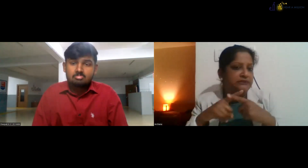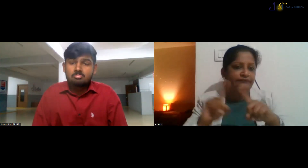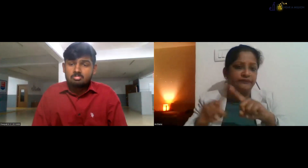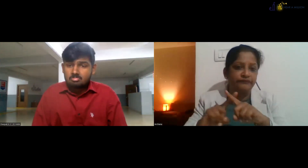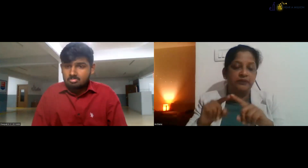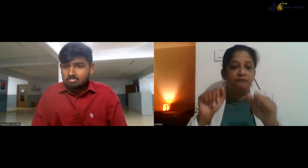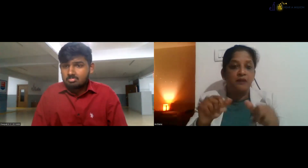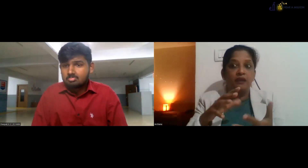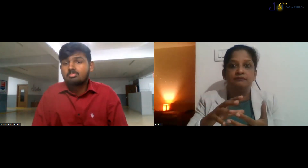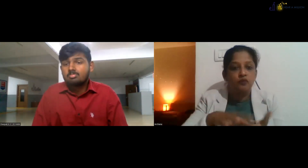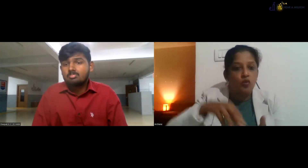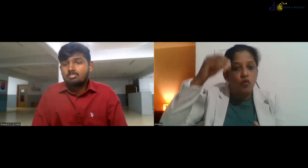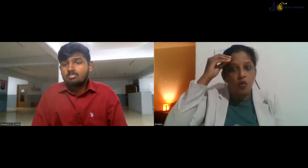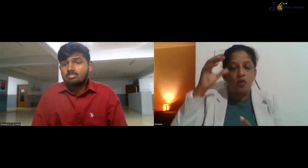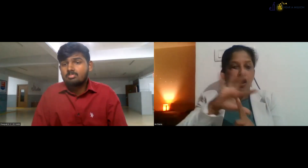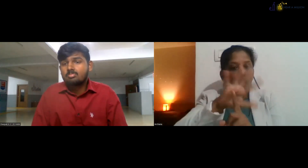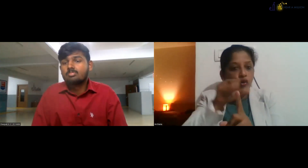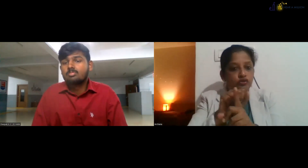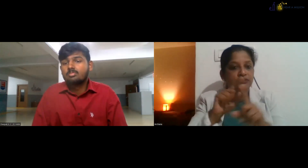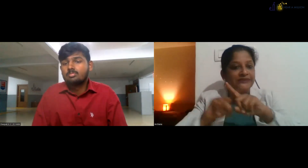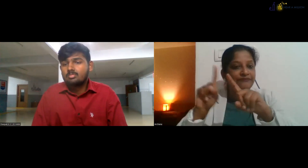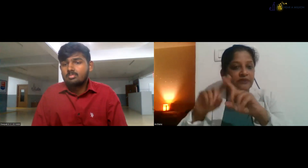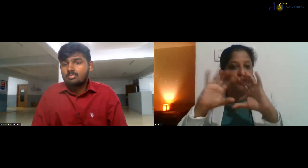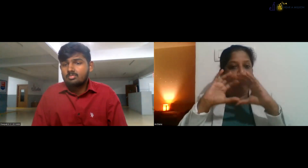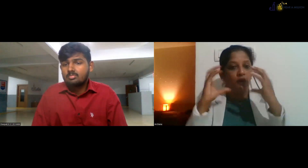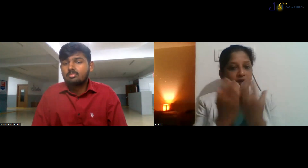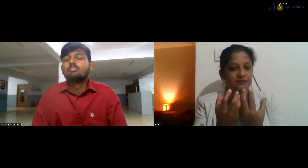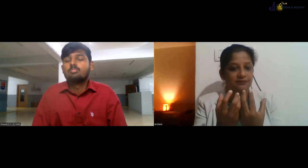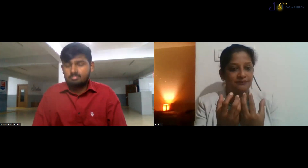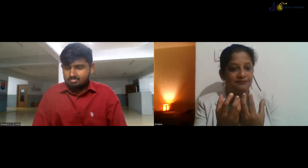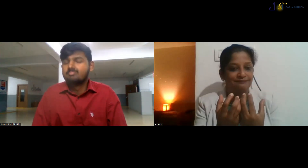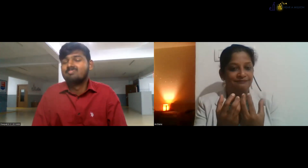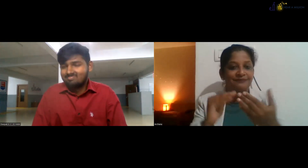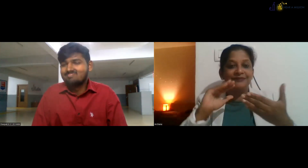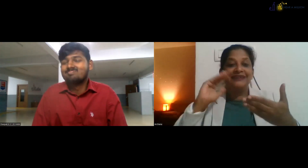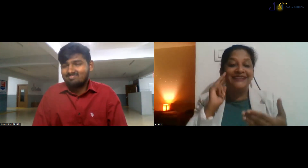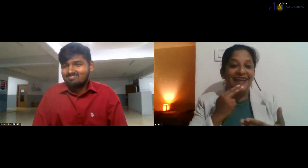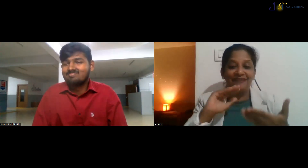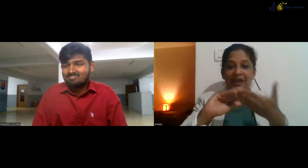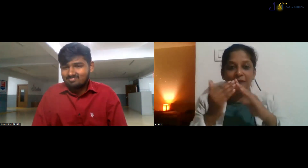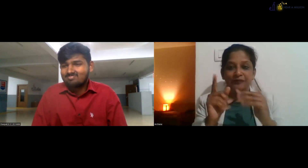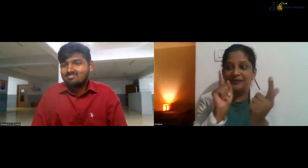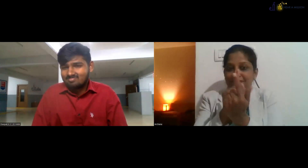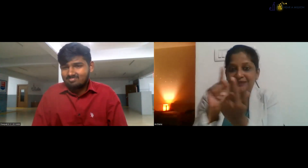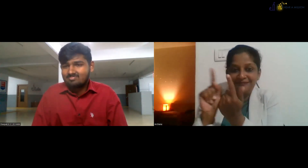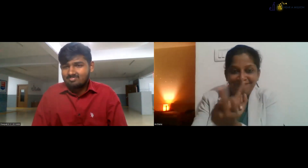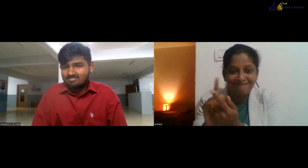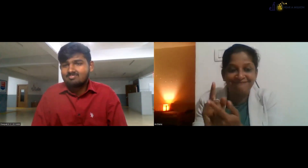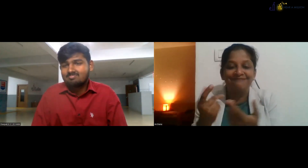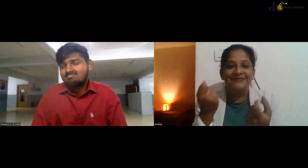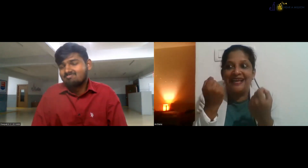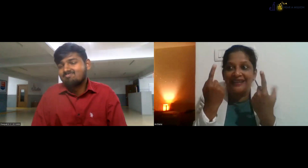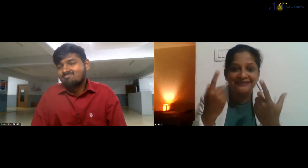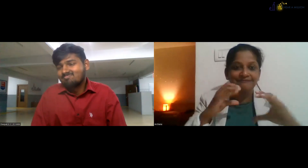well, through railway also, through the train. So the culture, we see that we do have a different